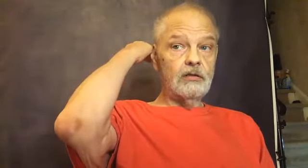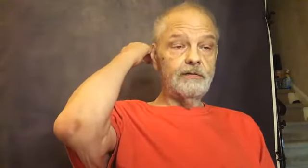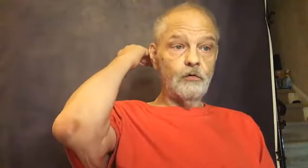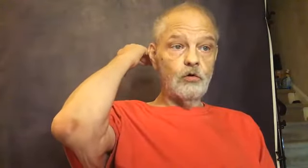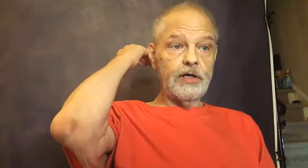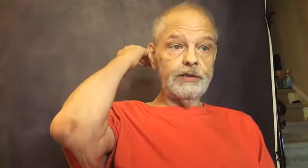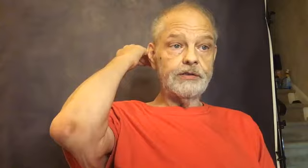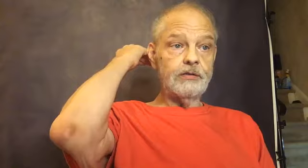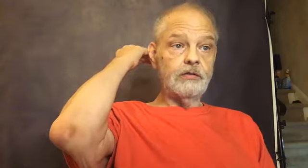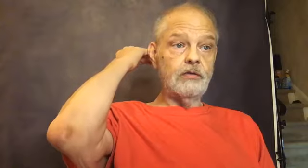4 ways.